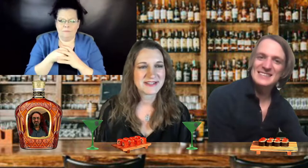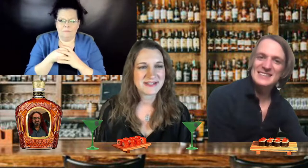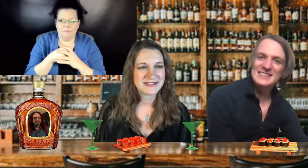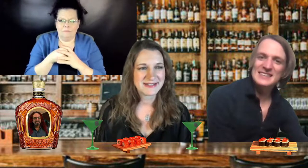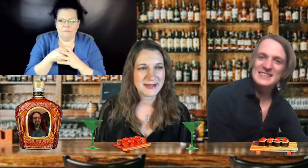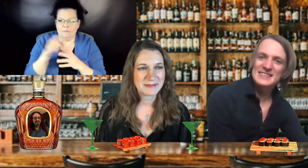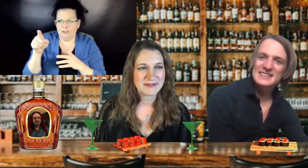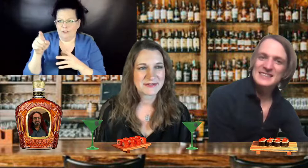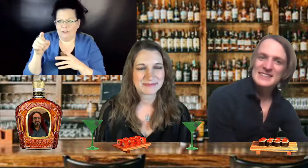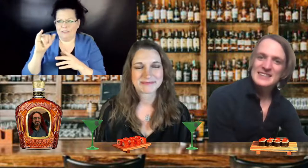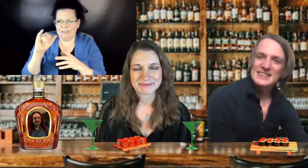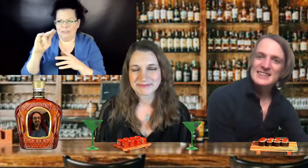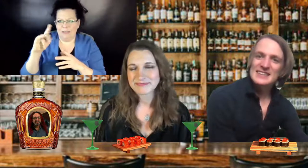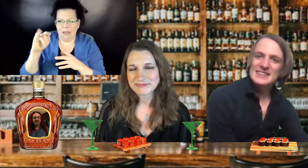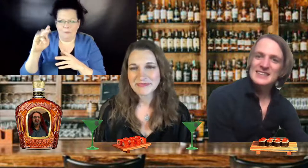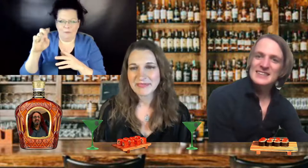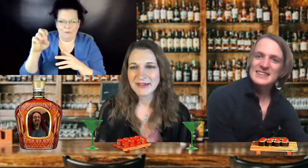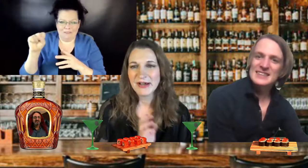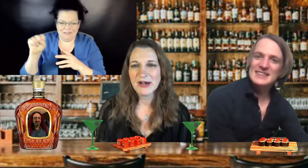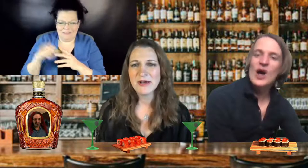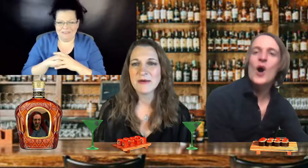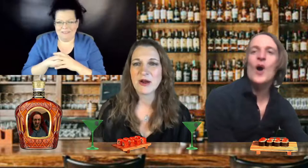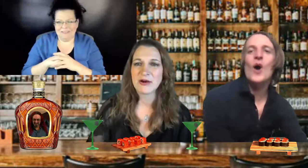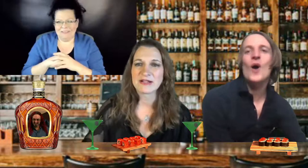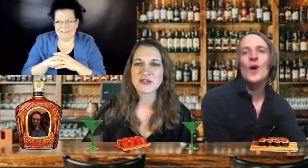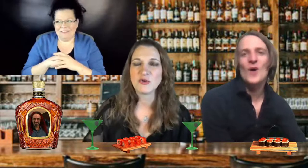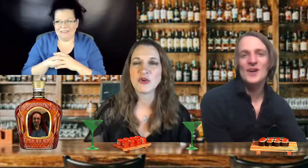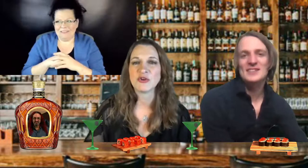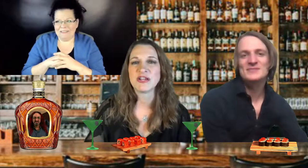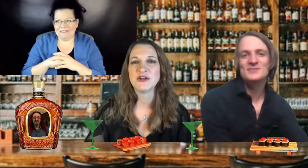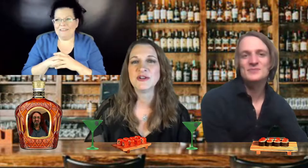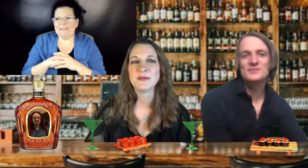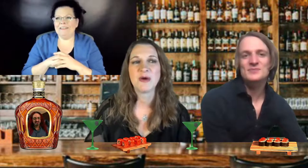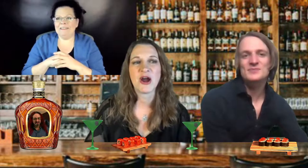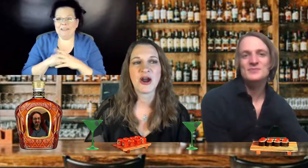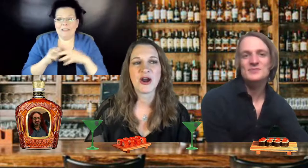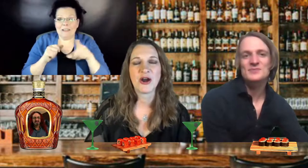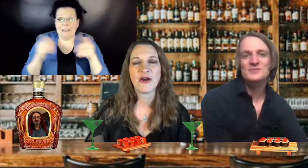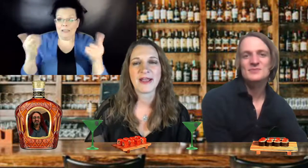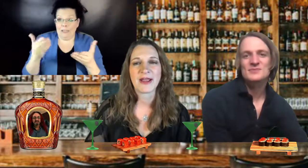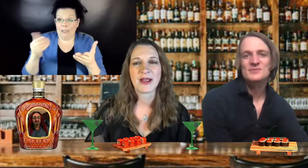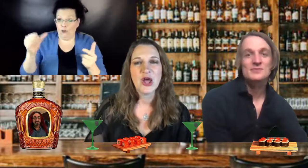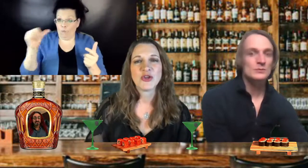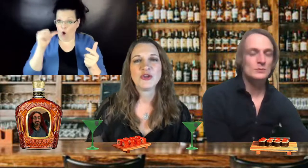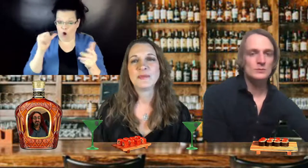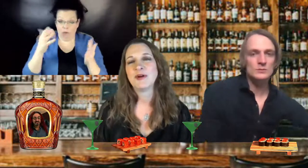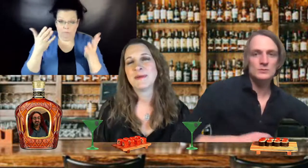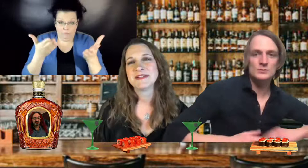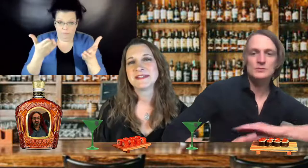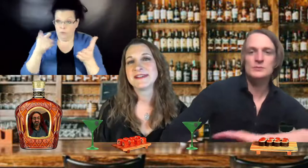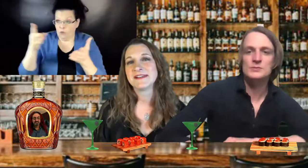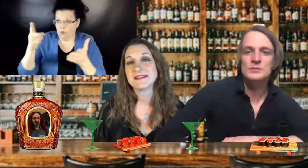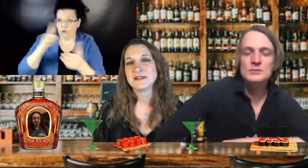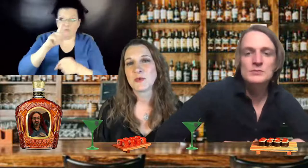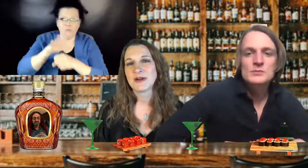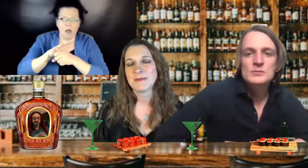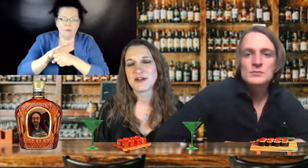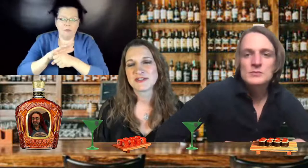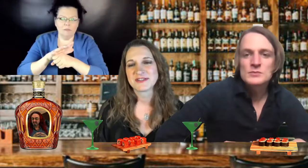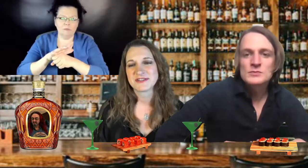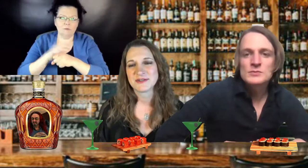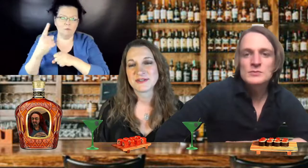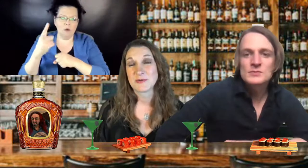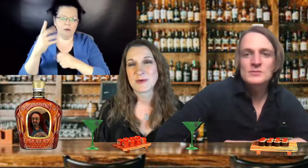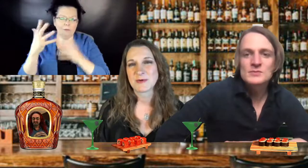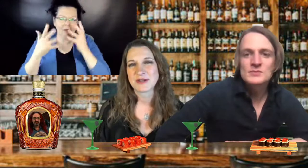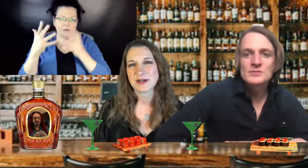she's in Indianapolis. All right. So you here at the bar. Okay. You promised to tell at least one